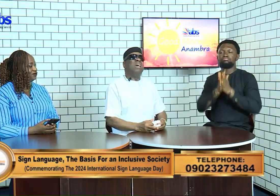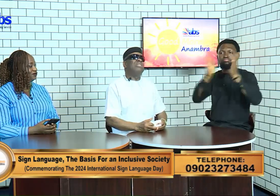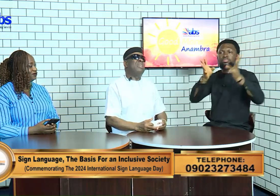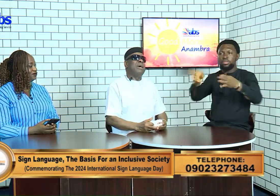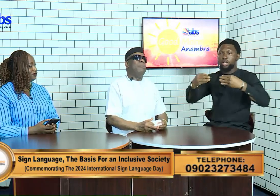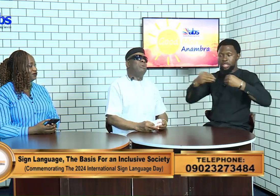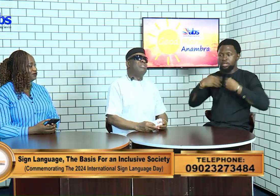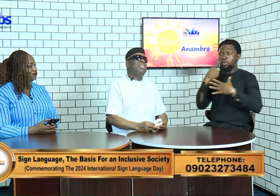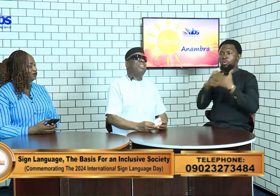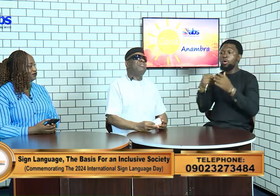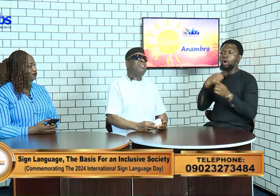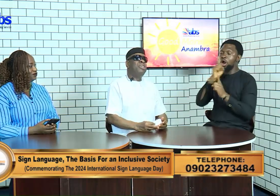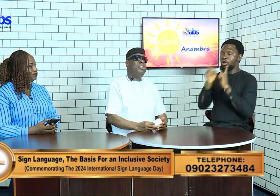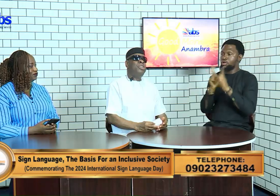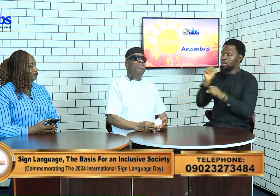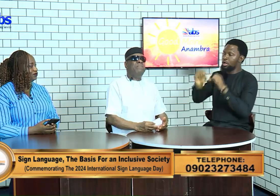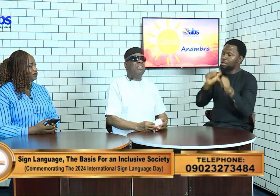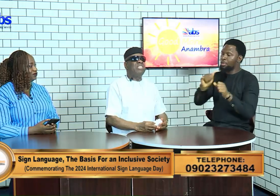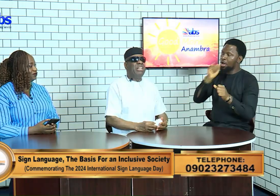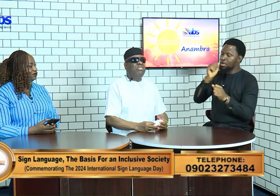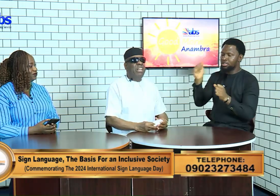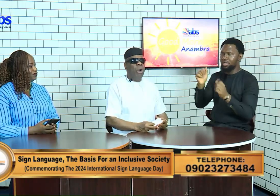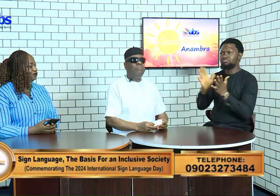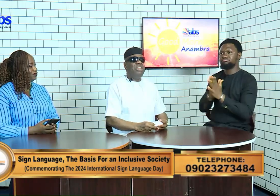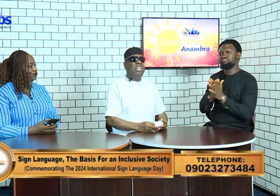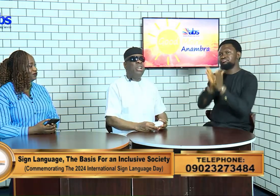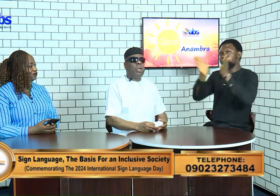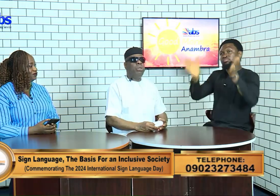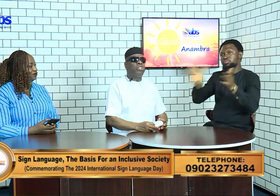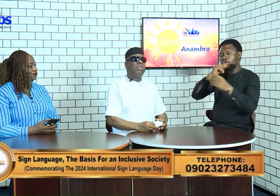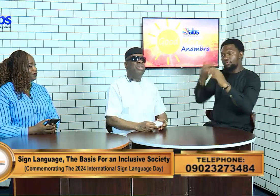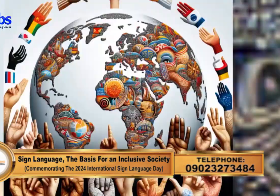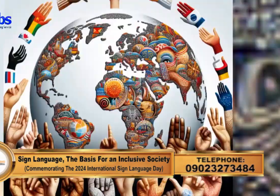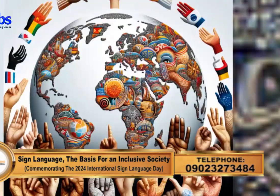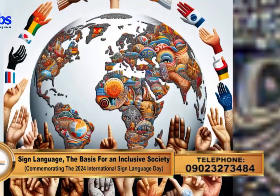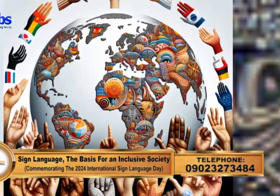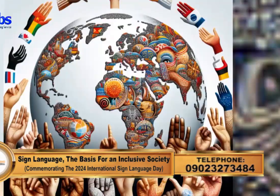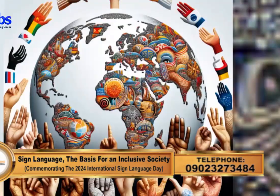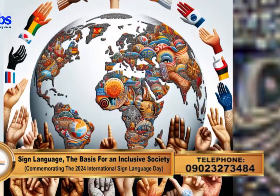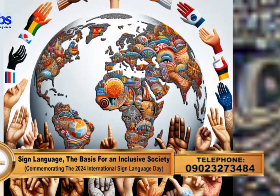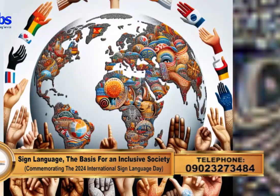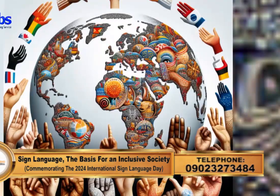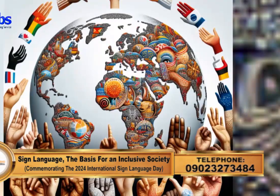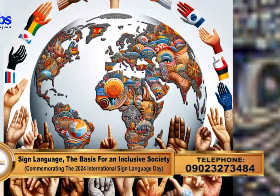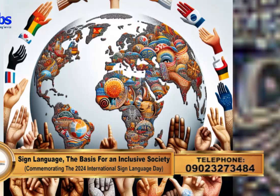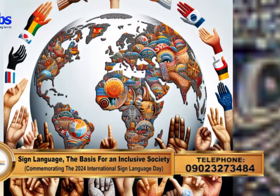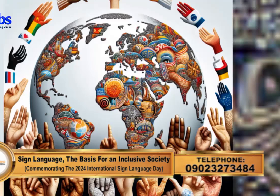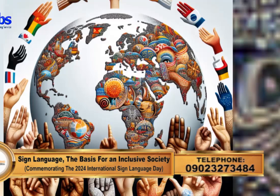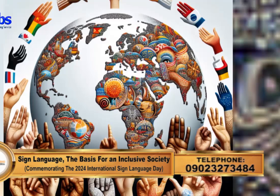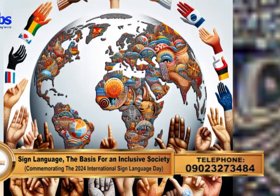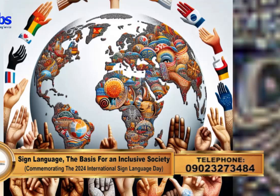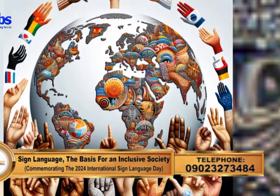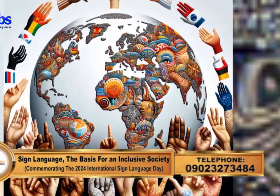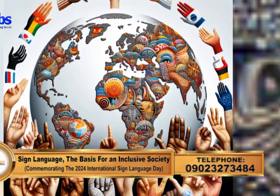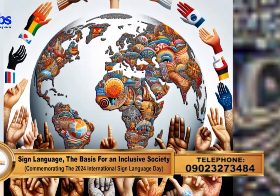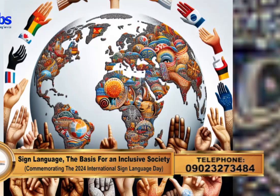What we are talking about is universality of the inclusion, universality of the inclusive